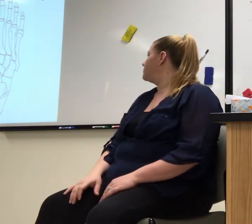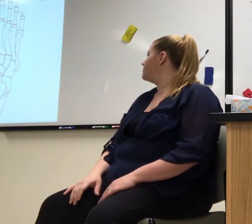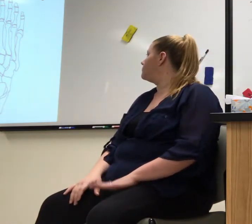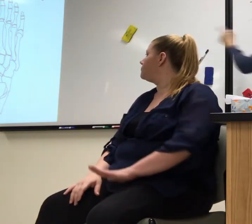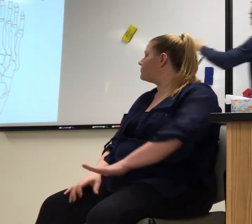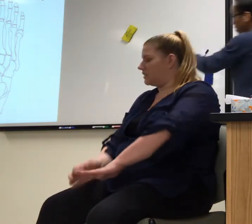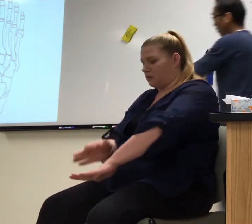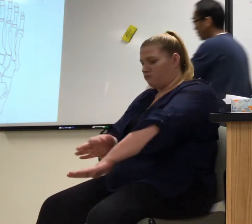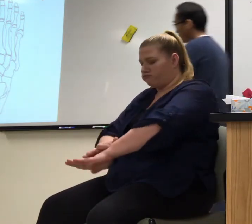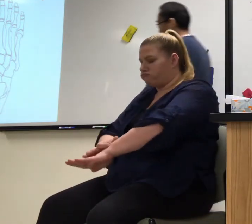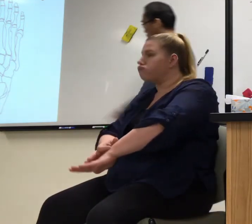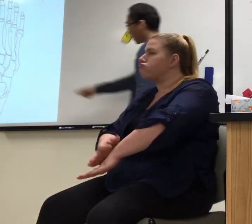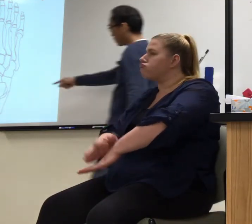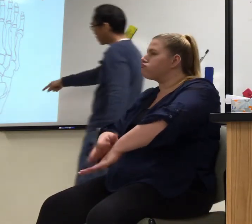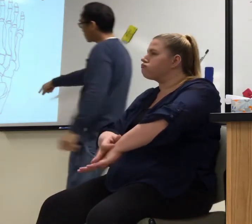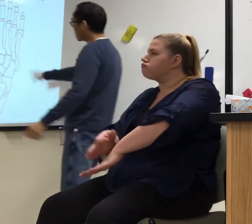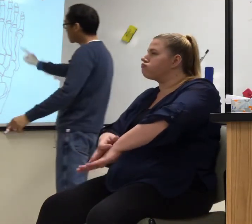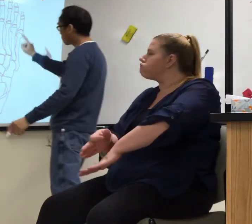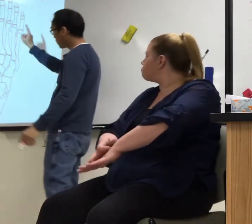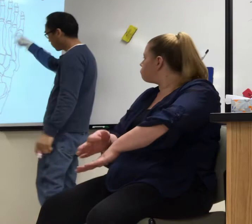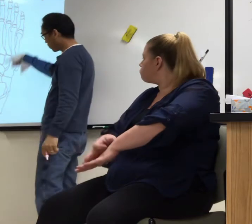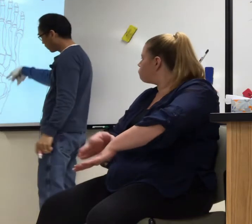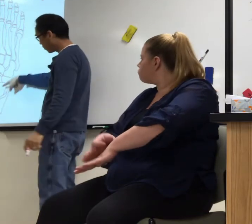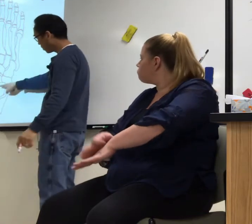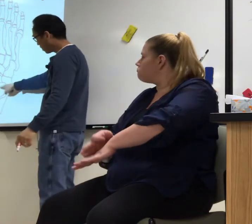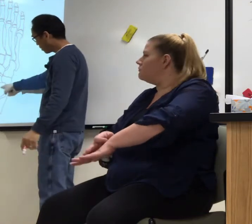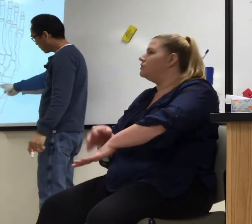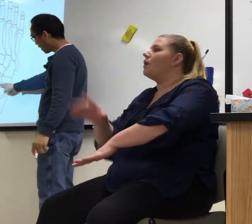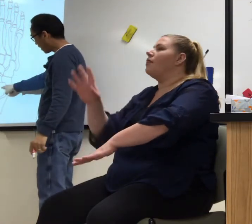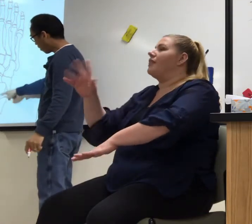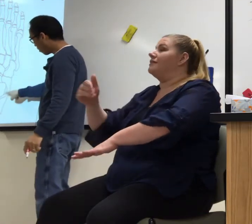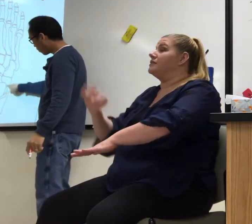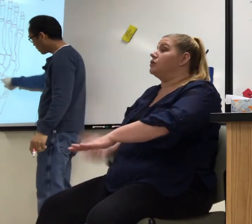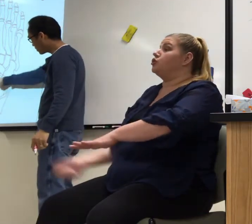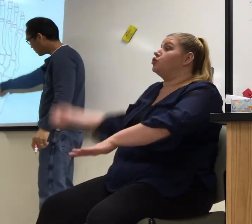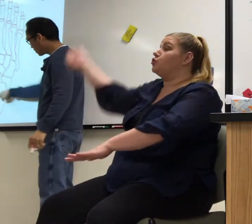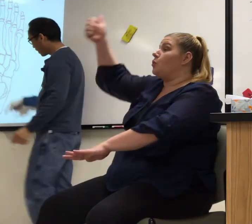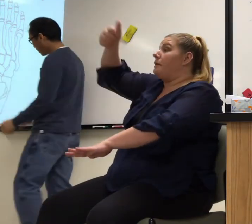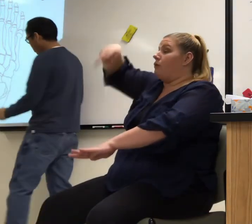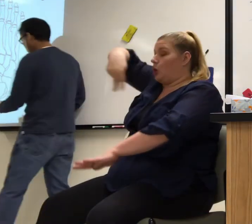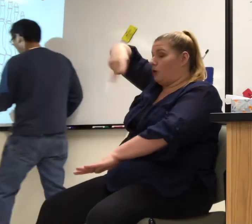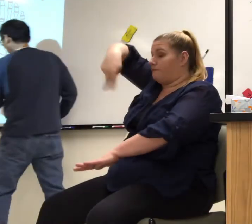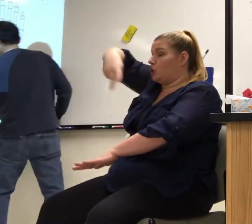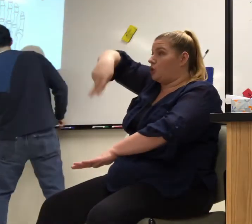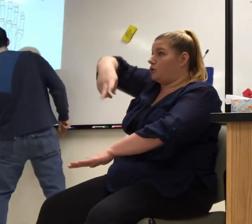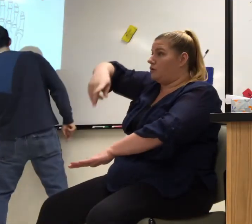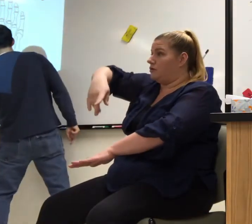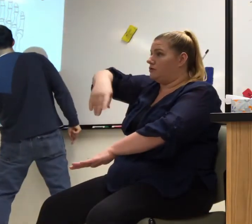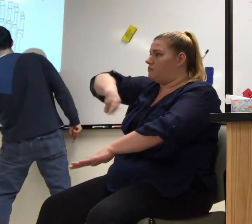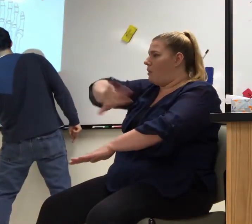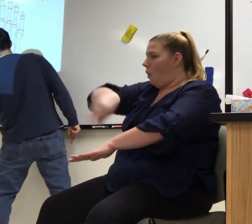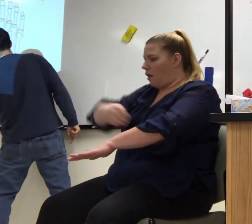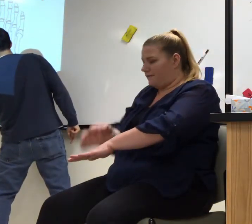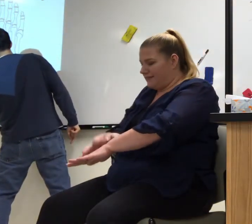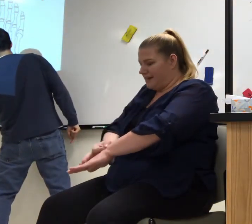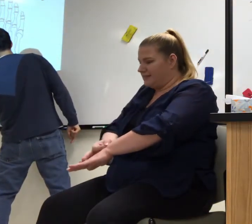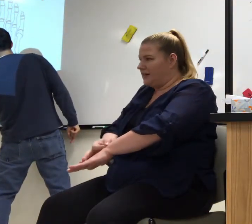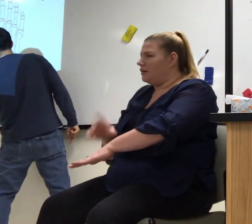I'll color it over here. It's right here. It's the trochlea. If you look at this, is a superior view, but that all this is like trochlea. Let me outline